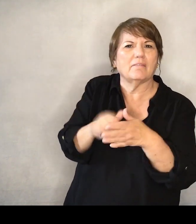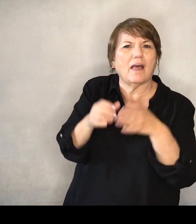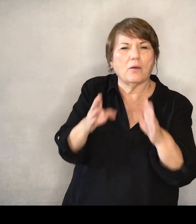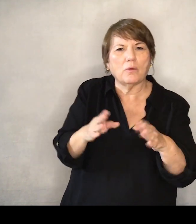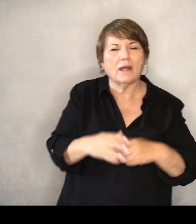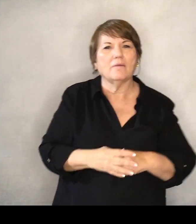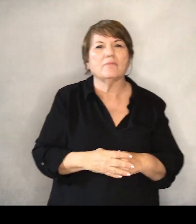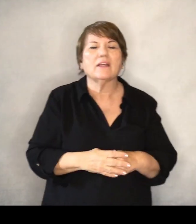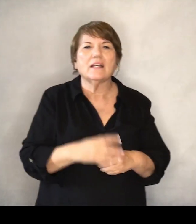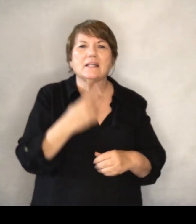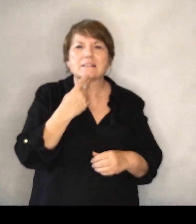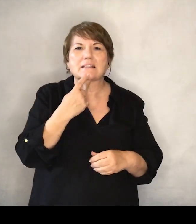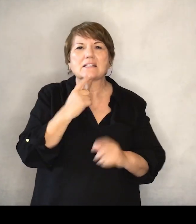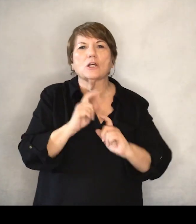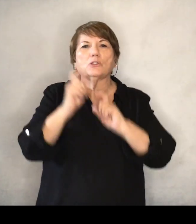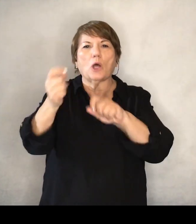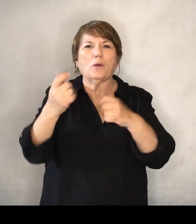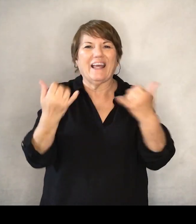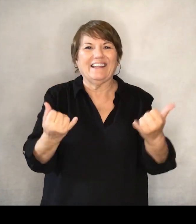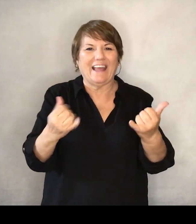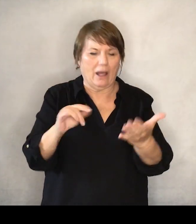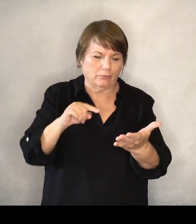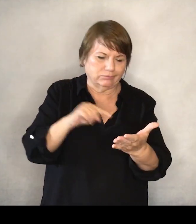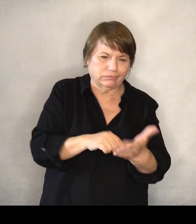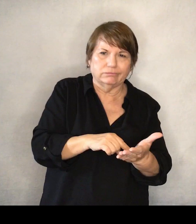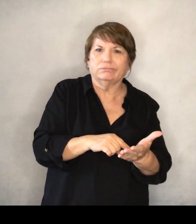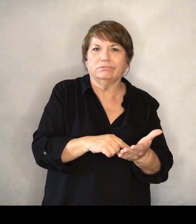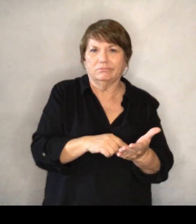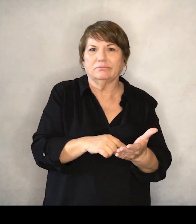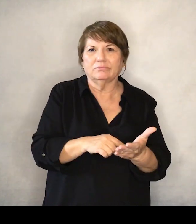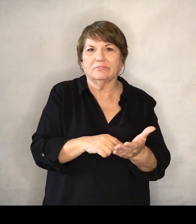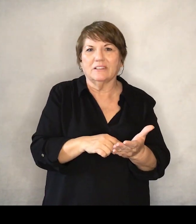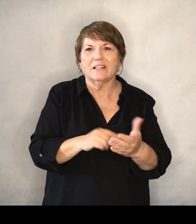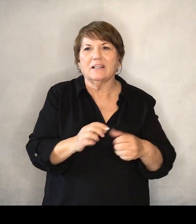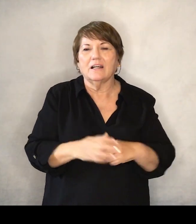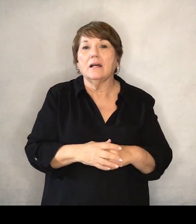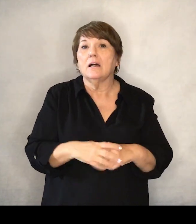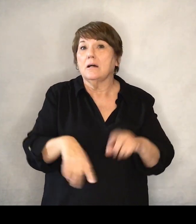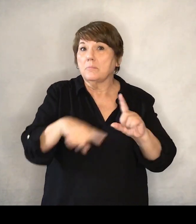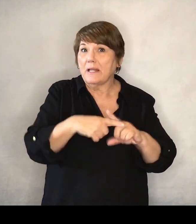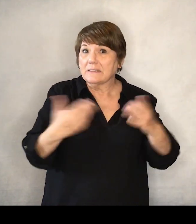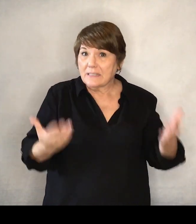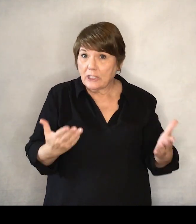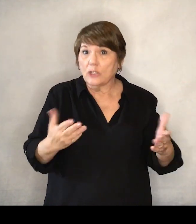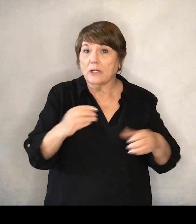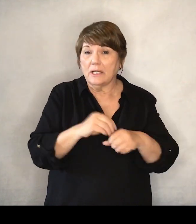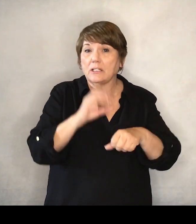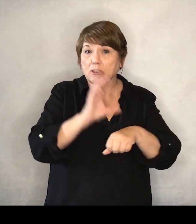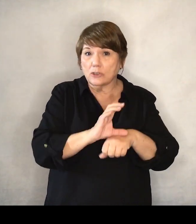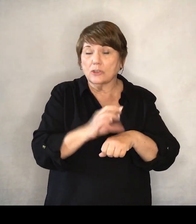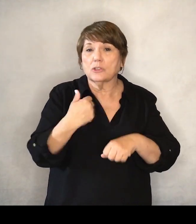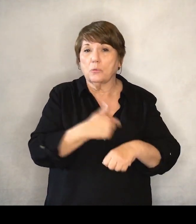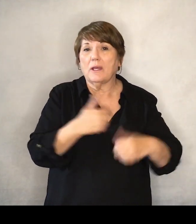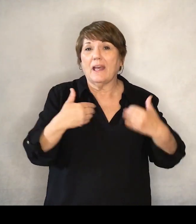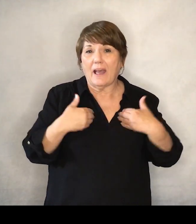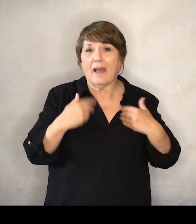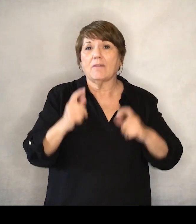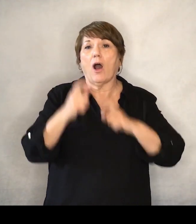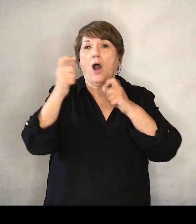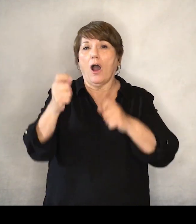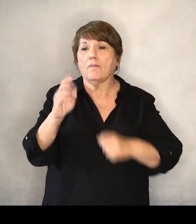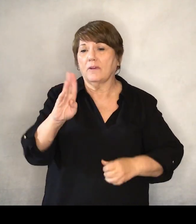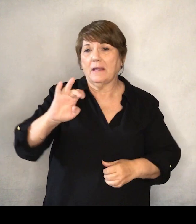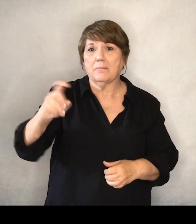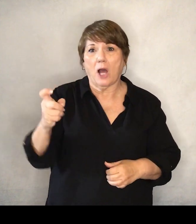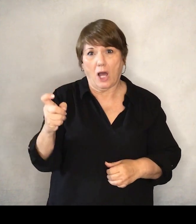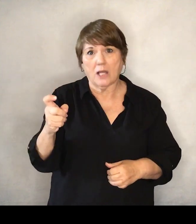a donate now button that takes you to the same location. There are boxes in the back that you can drop a check or cash, and you can always mail a